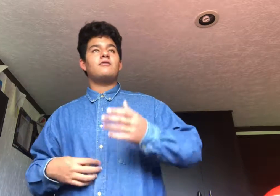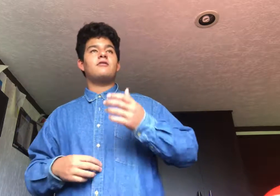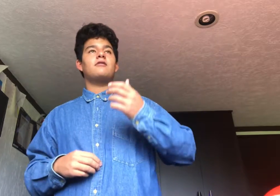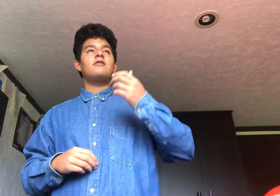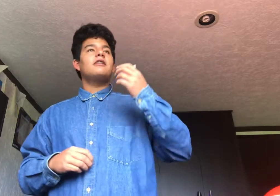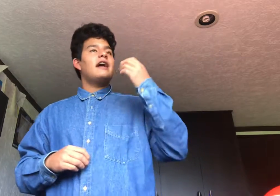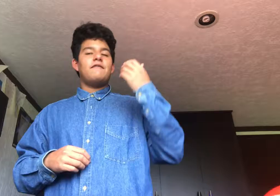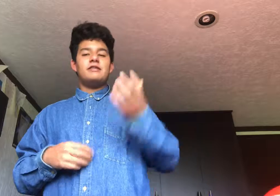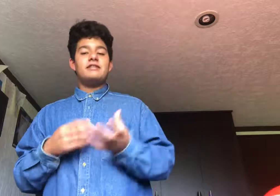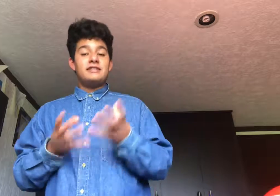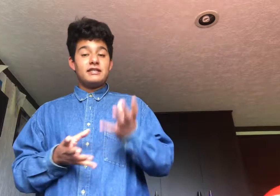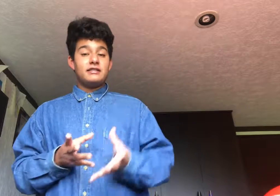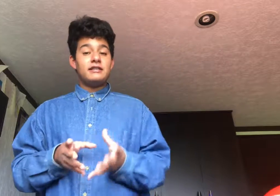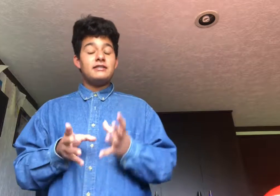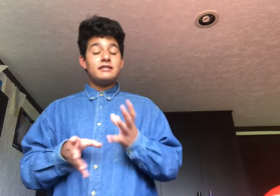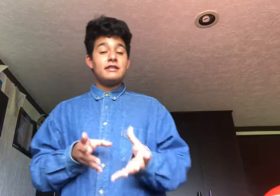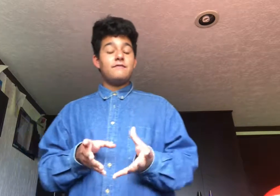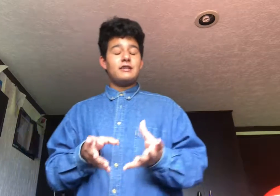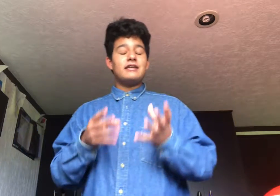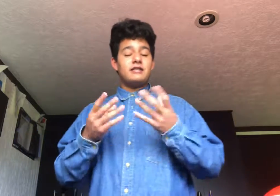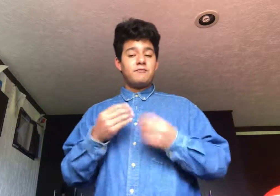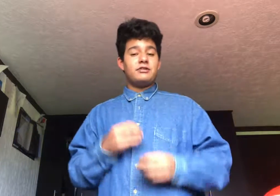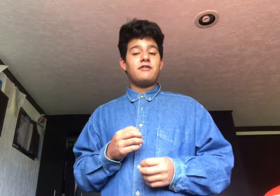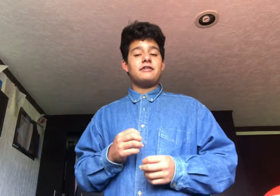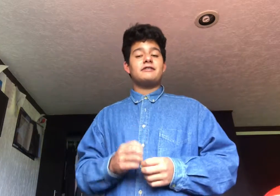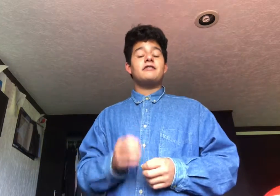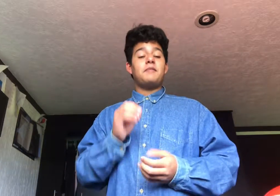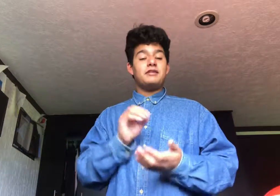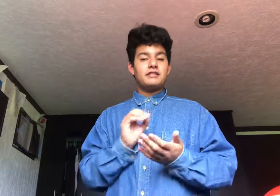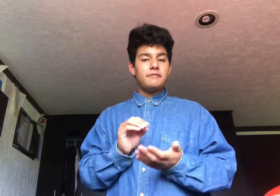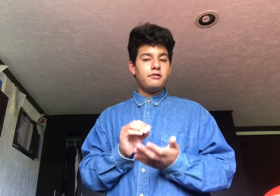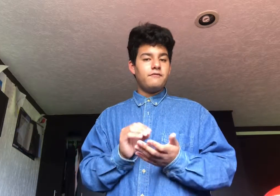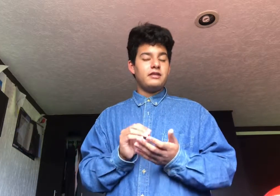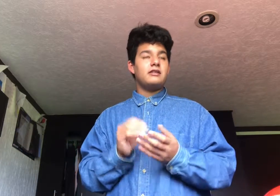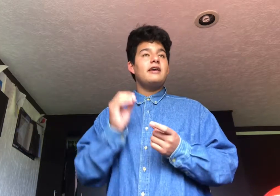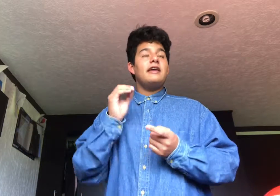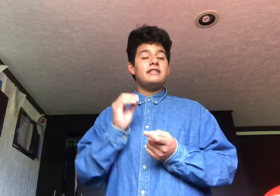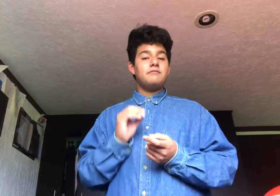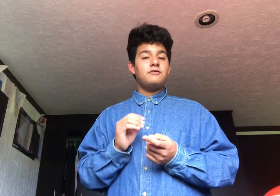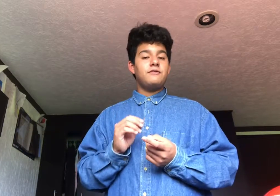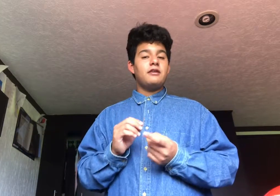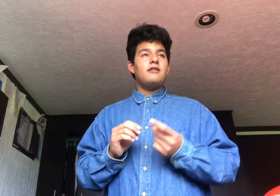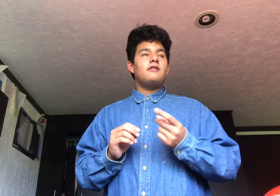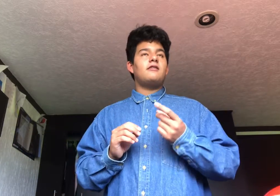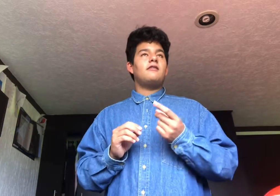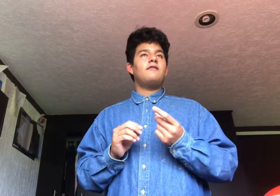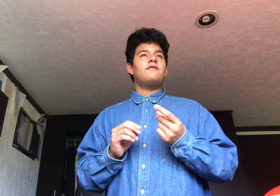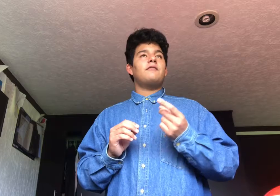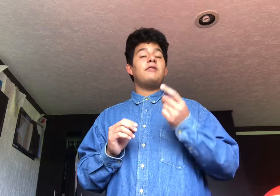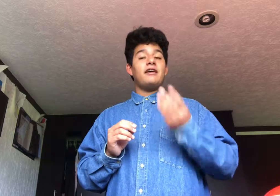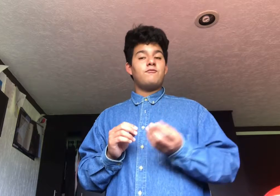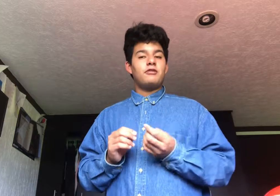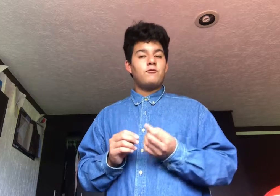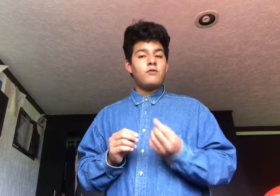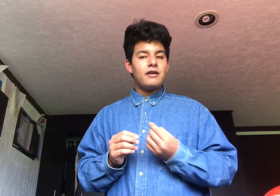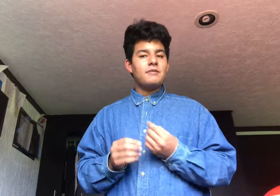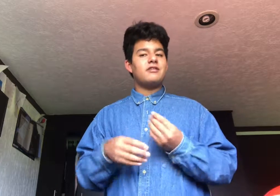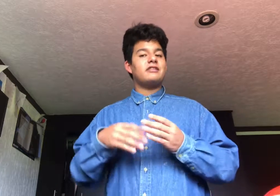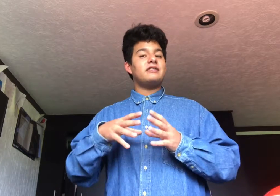or having detectives as their protagonists. The best example of this is a movie of Blade Runner. Why? Because it's